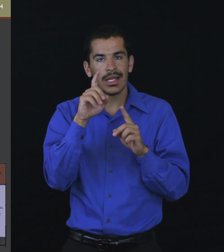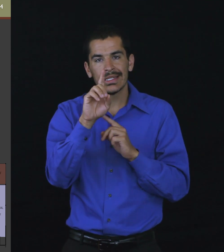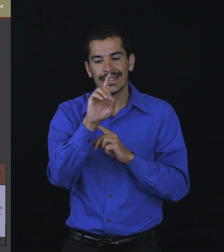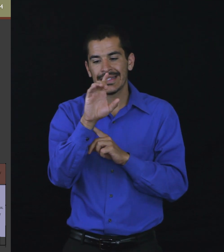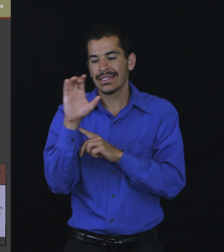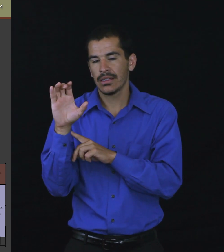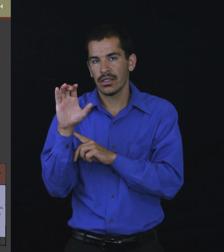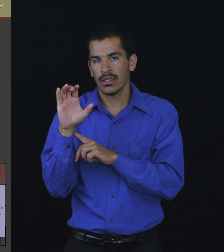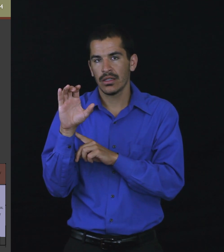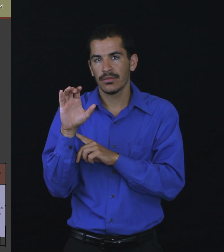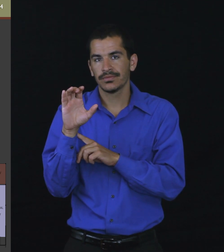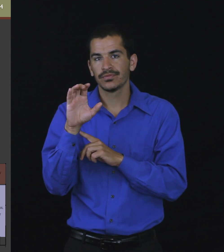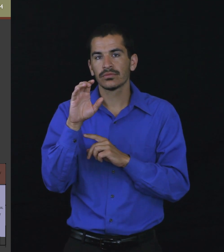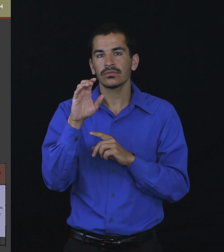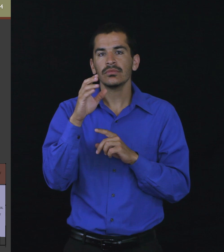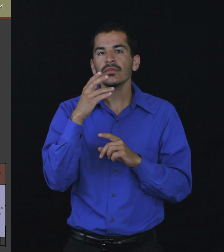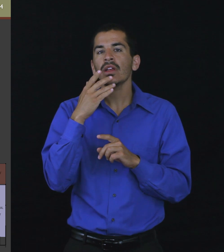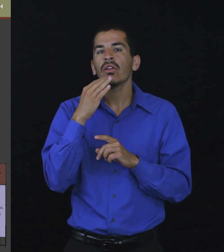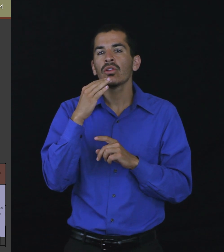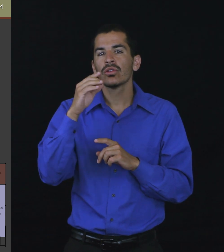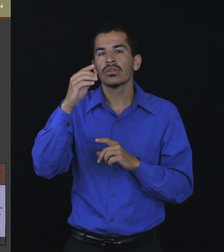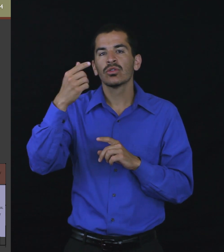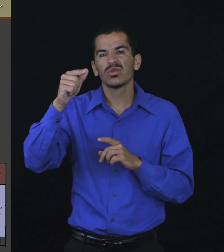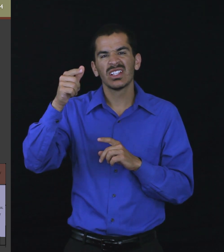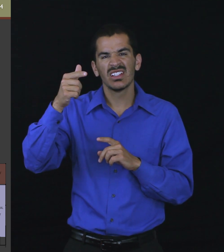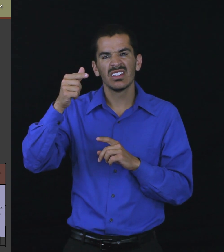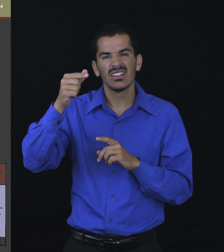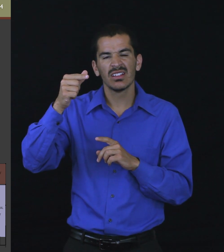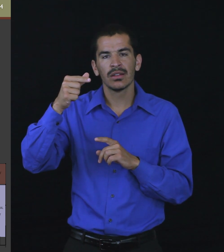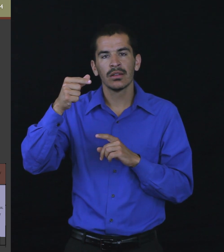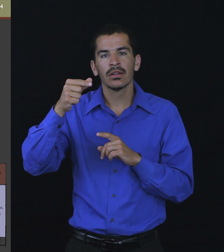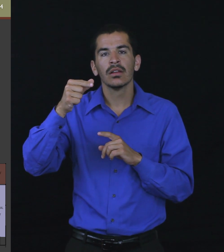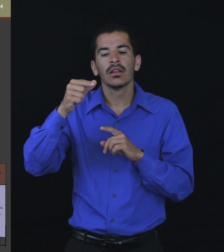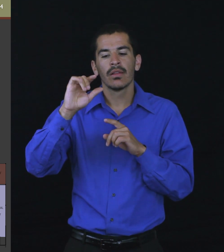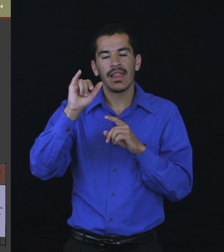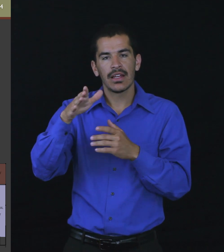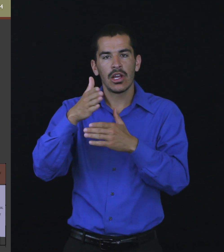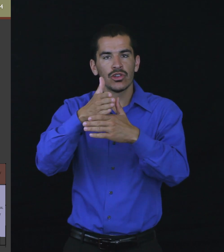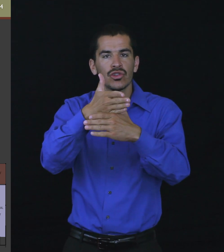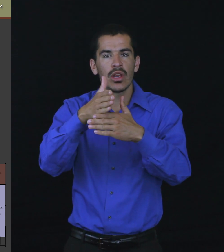Olive green spaces would be shared with apartment residents.